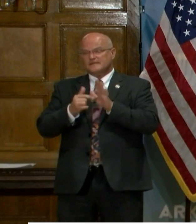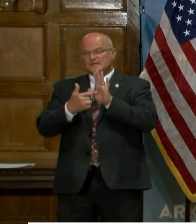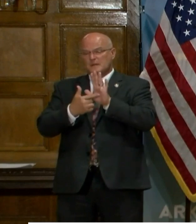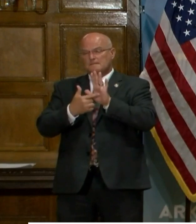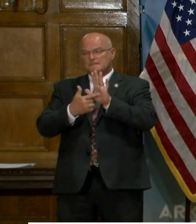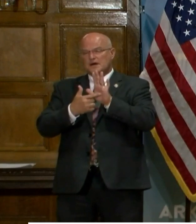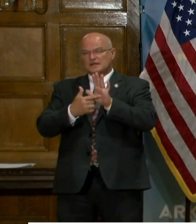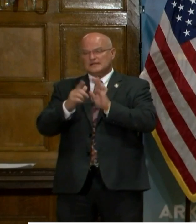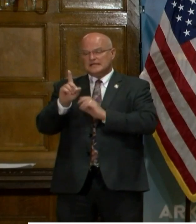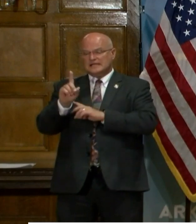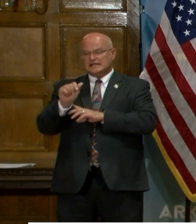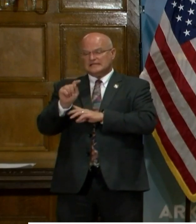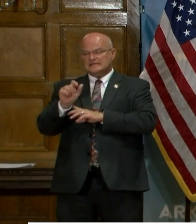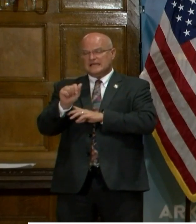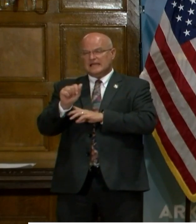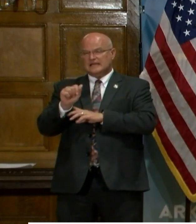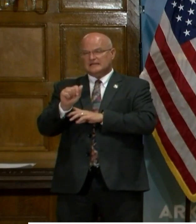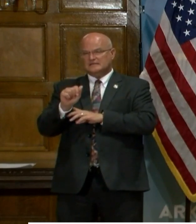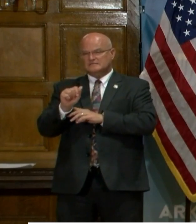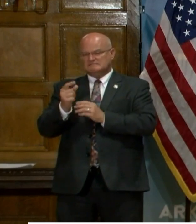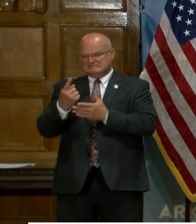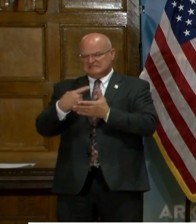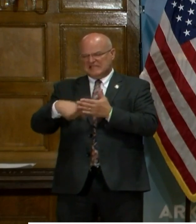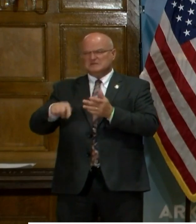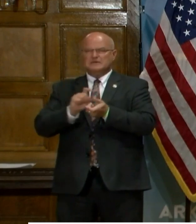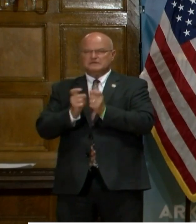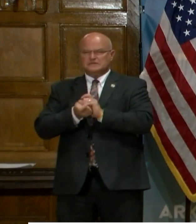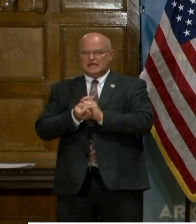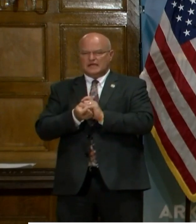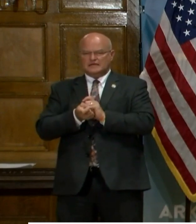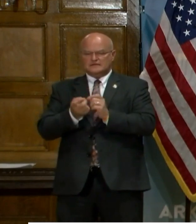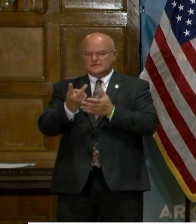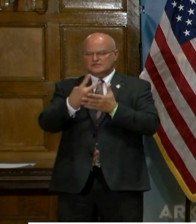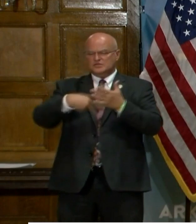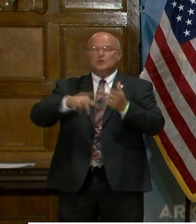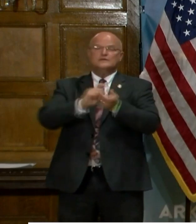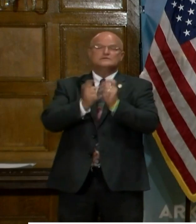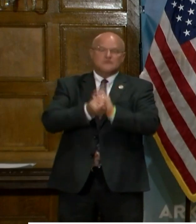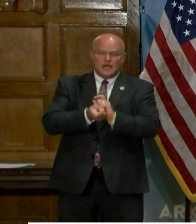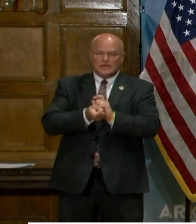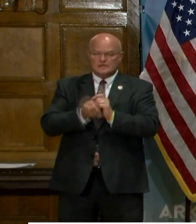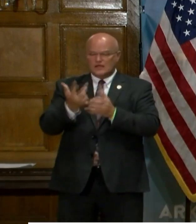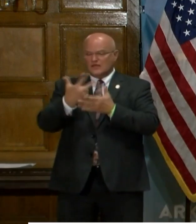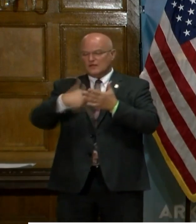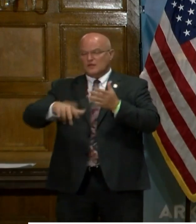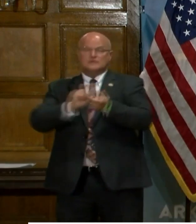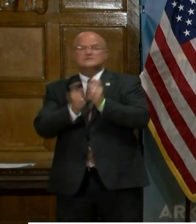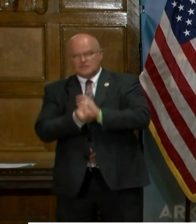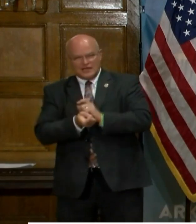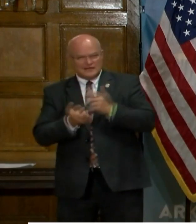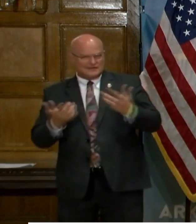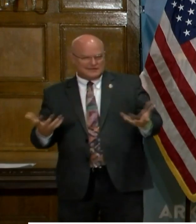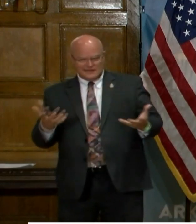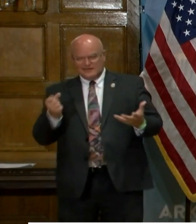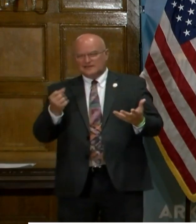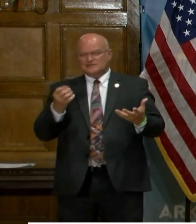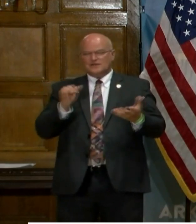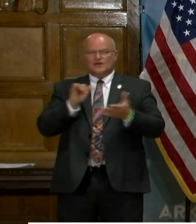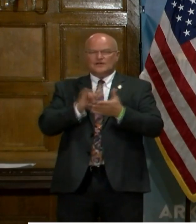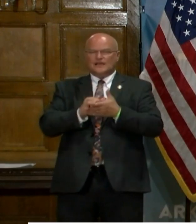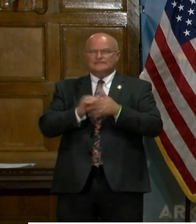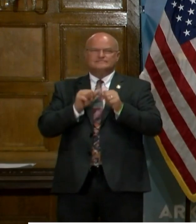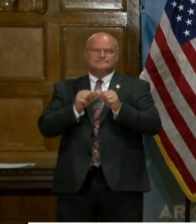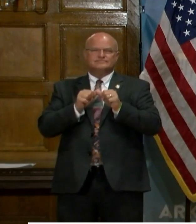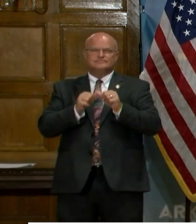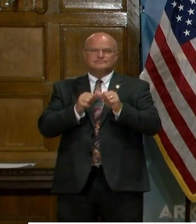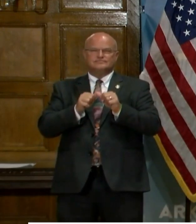modeling data, it's going to change next week. And it's going to change the week after that. It's going to change the week after that. So that's going to be